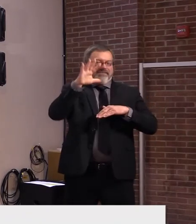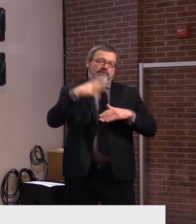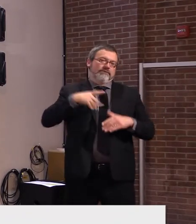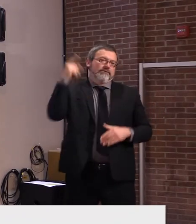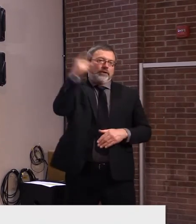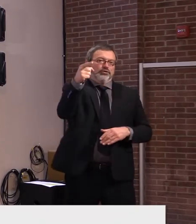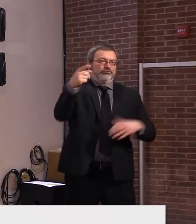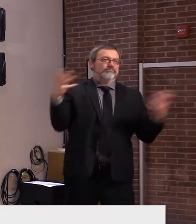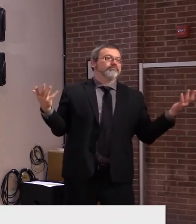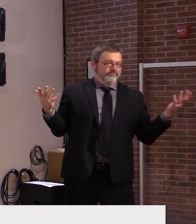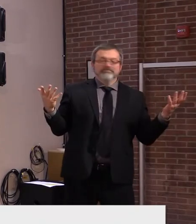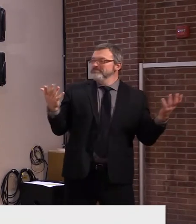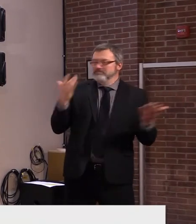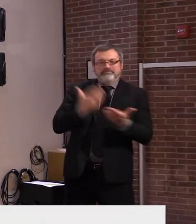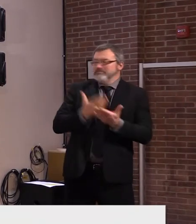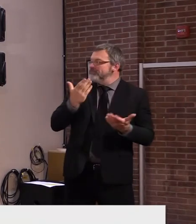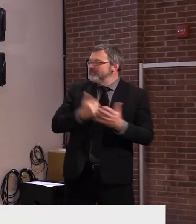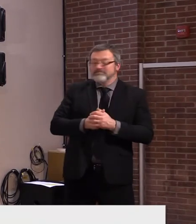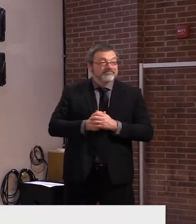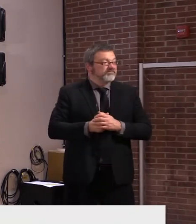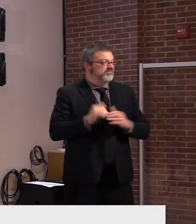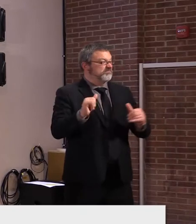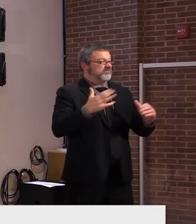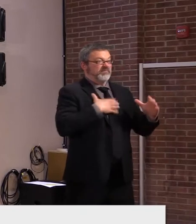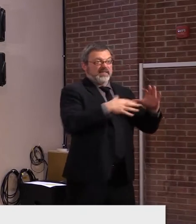I'll turn it over to Secretary French.